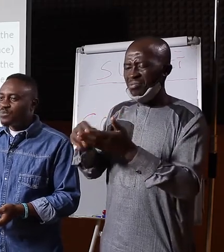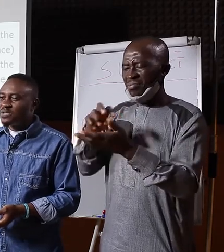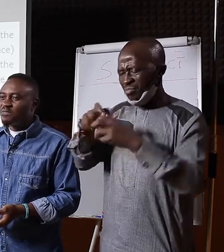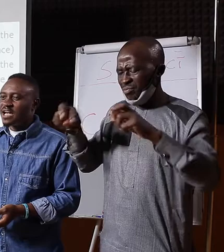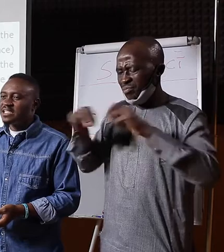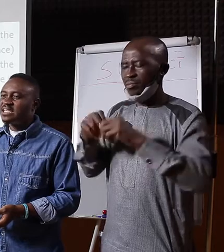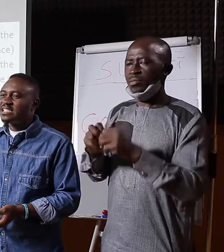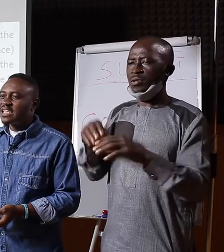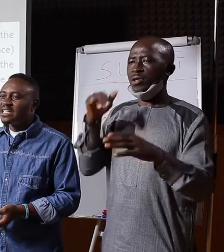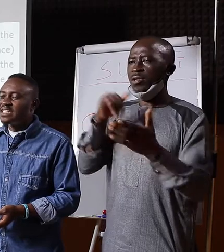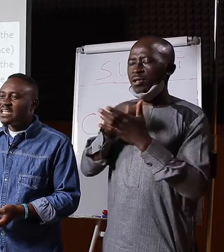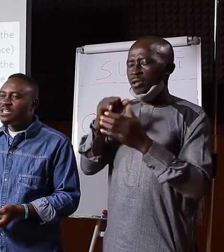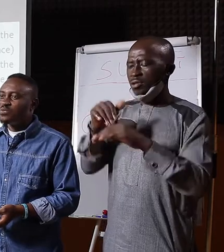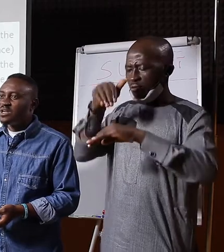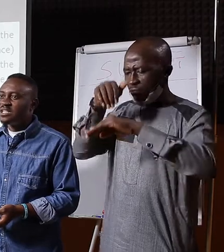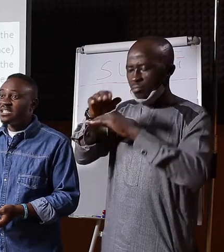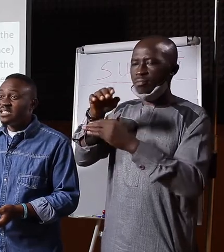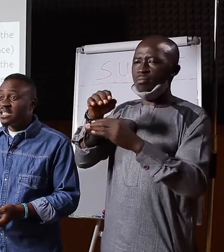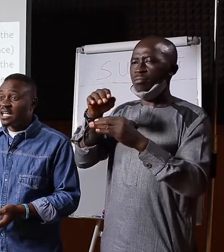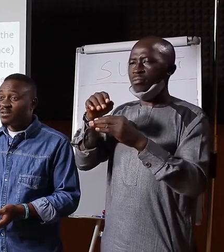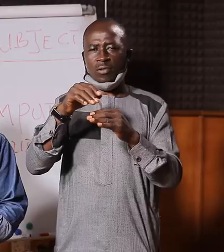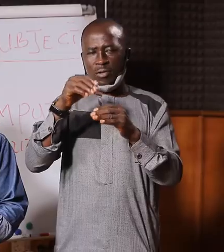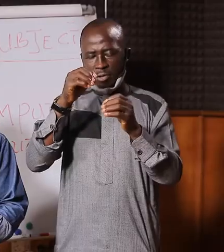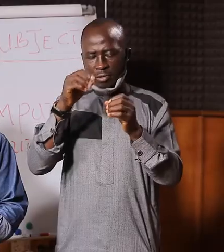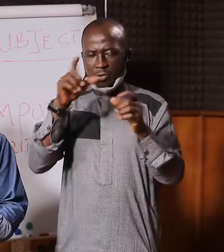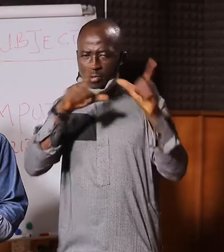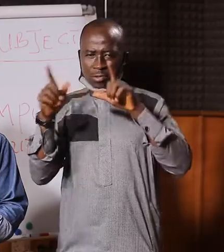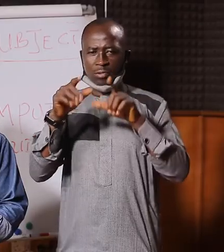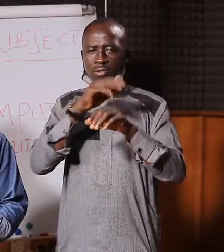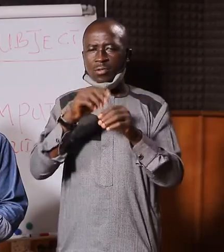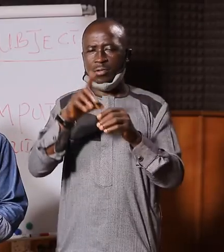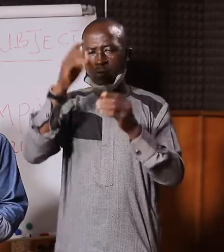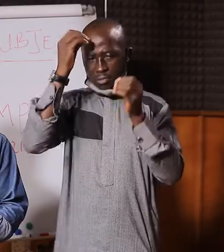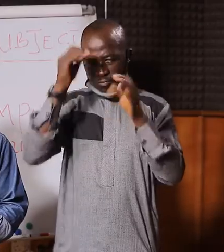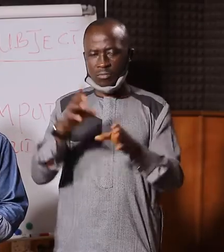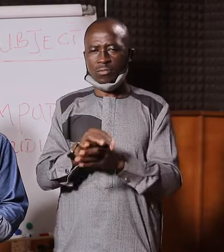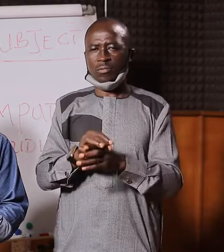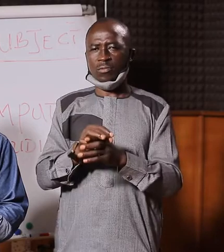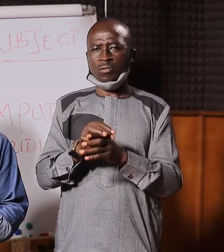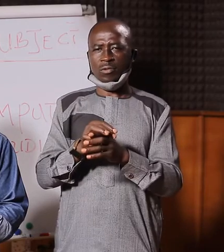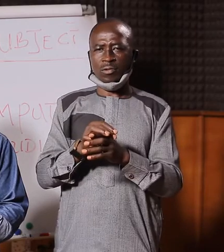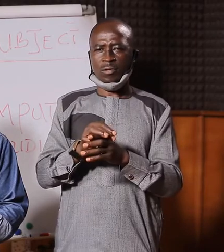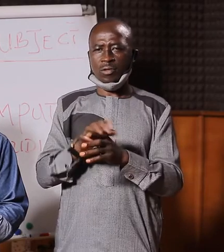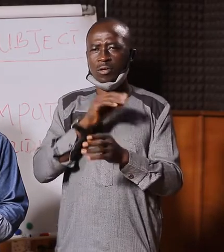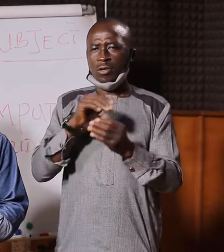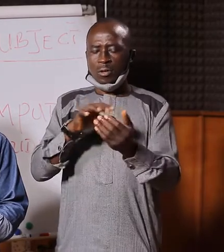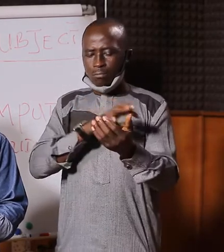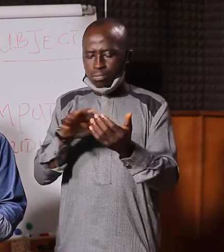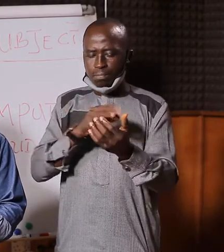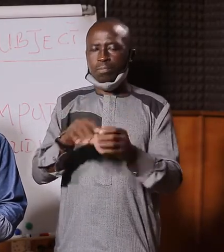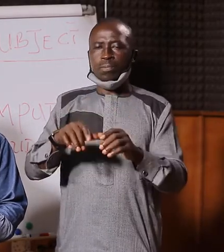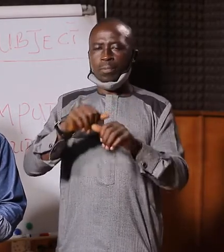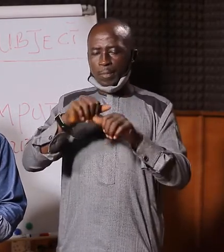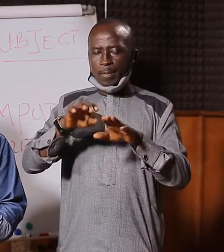an input device. It sends in signal and data and compute